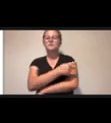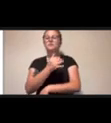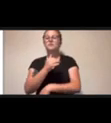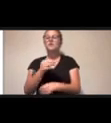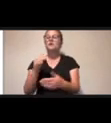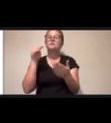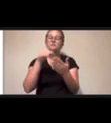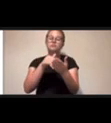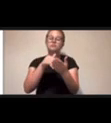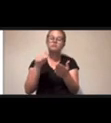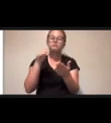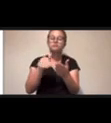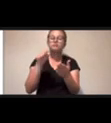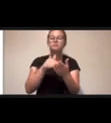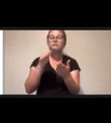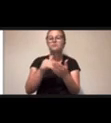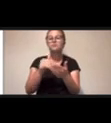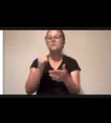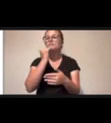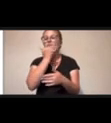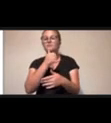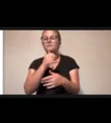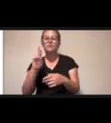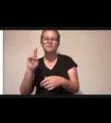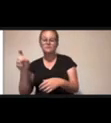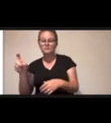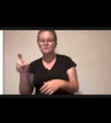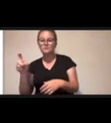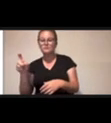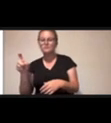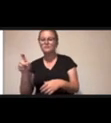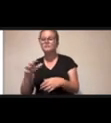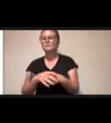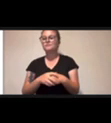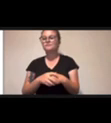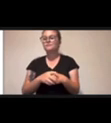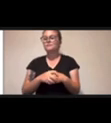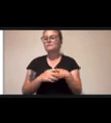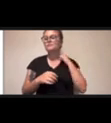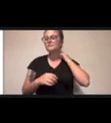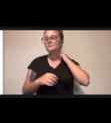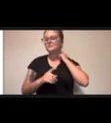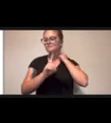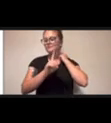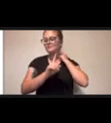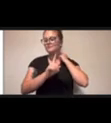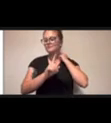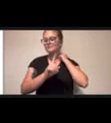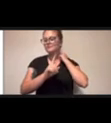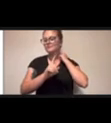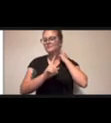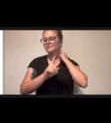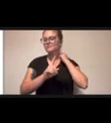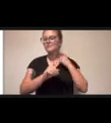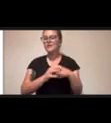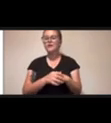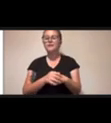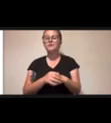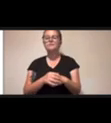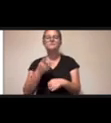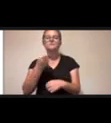deaf patients often are misdiagnosed.